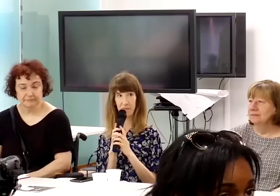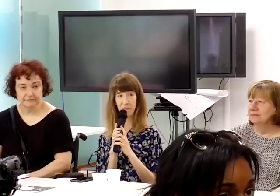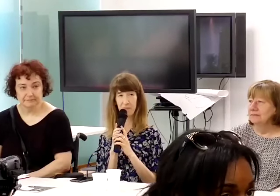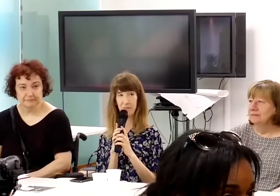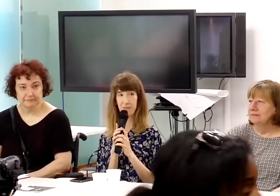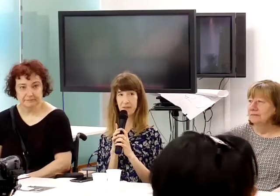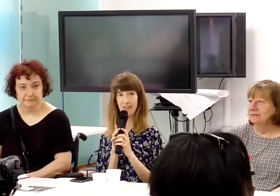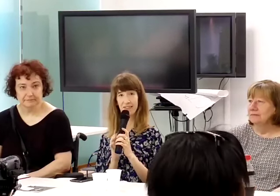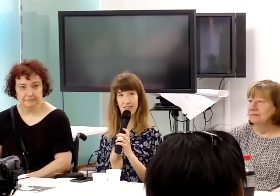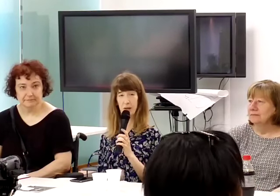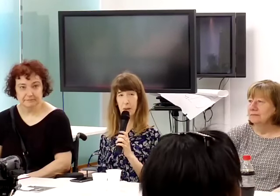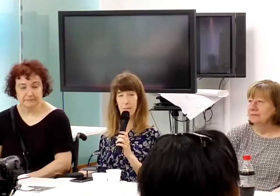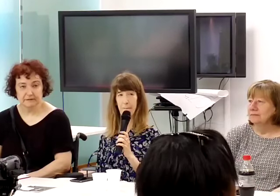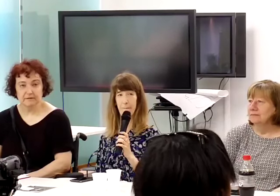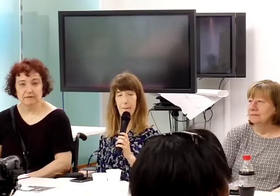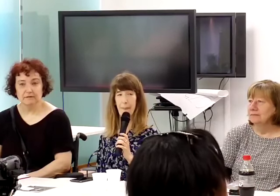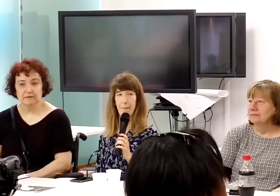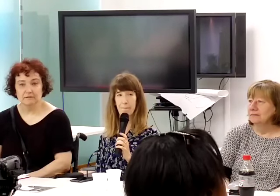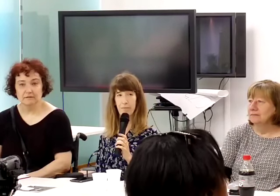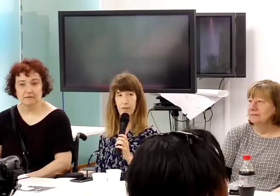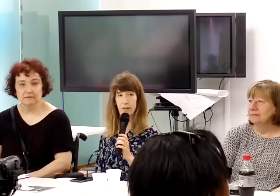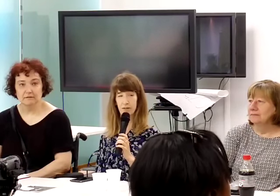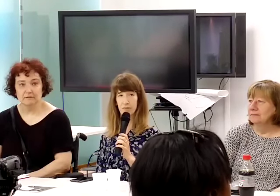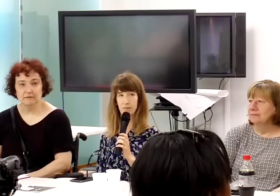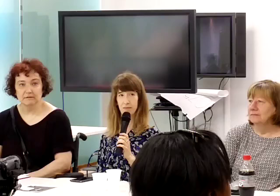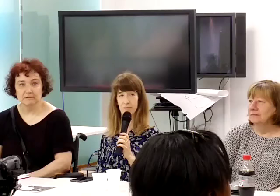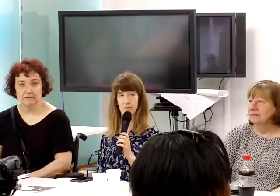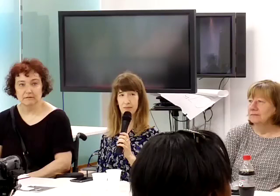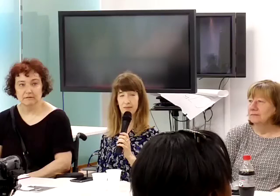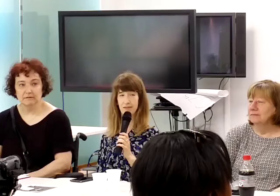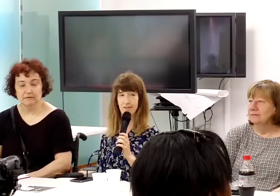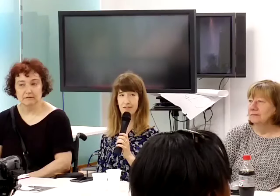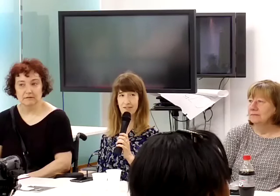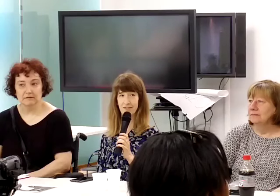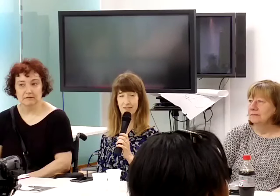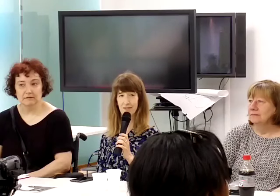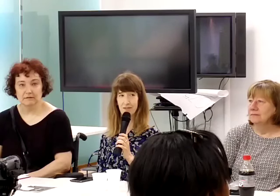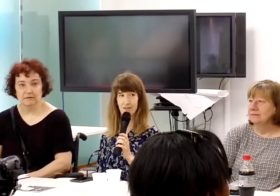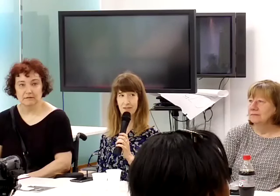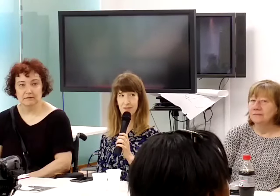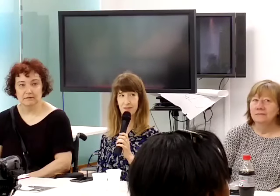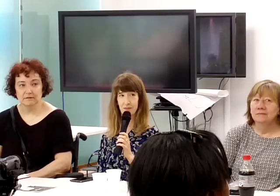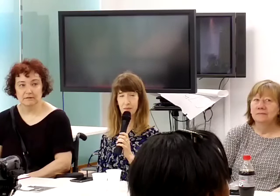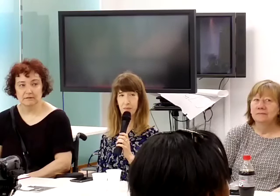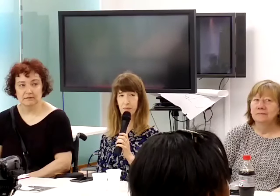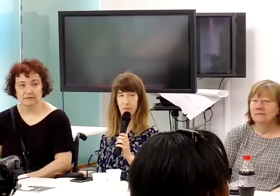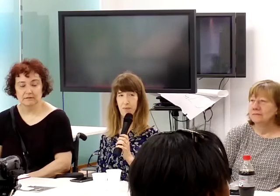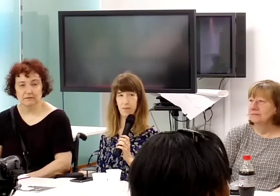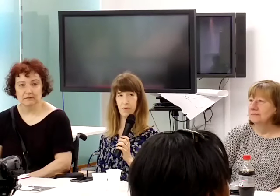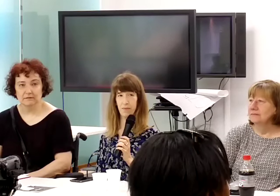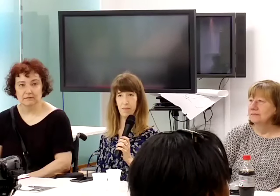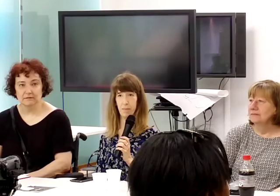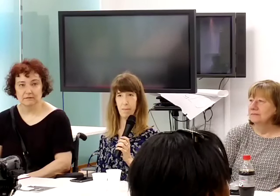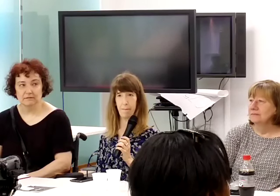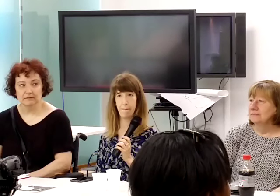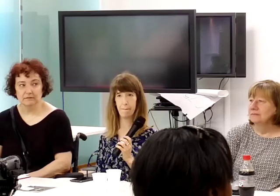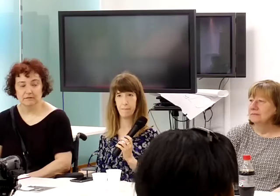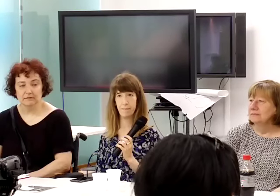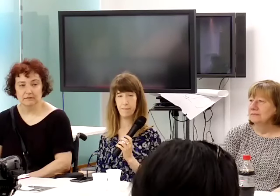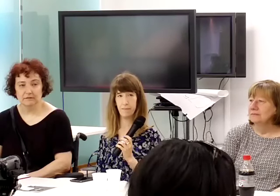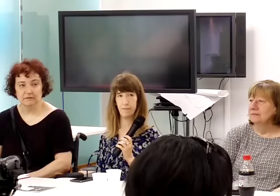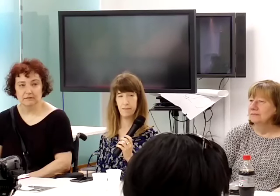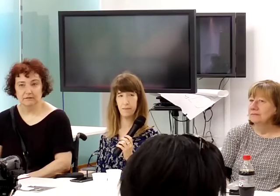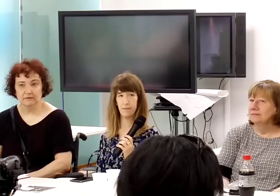Just want some quick sound bites on why you're supporting Jeremy Corbyn. If anybody would just like to be on camera